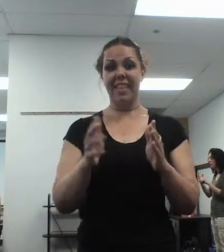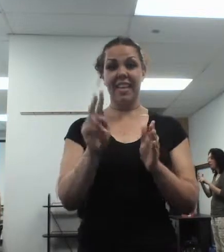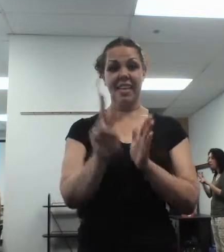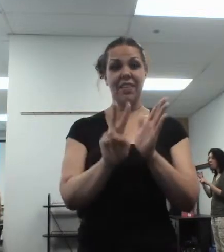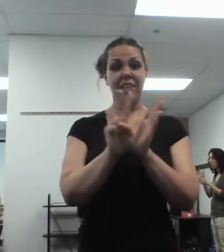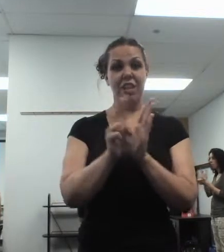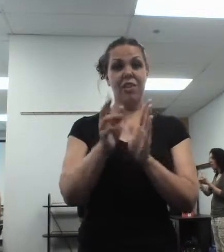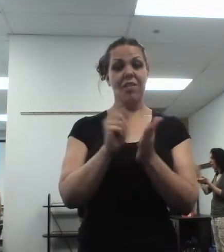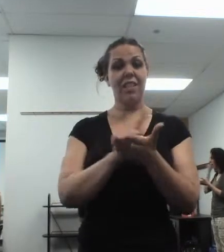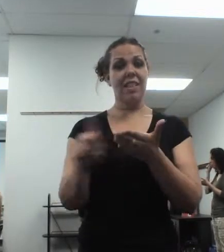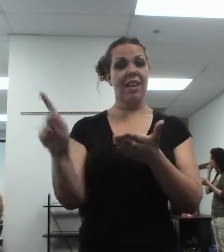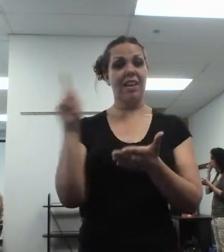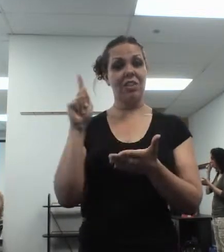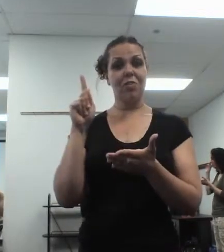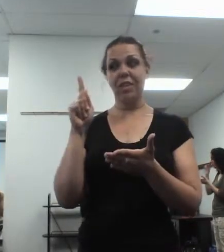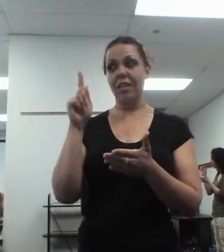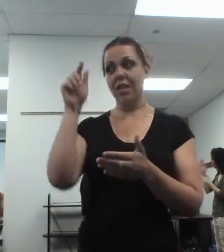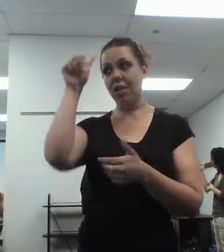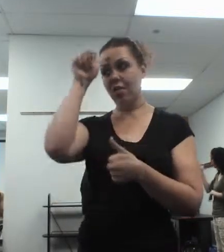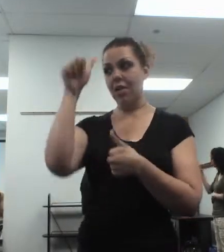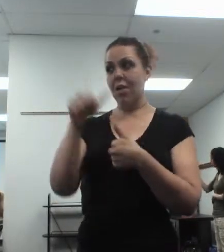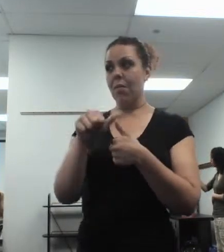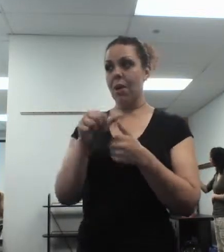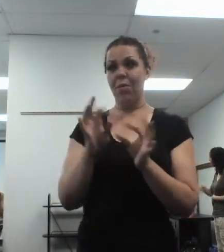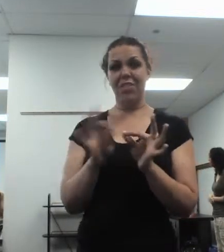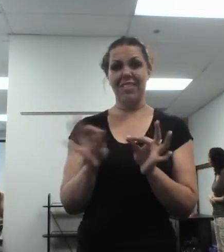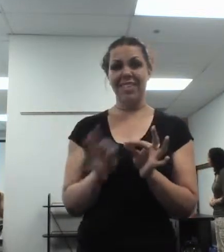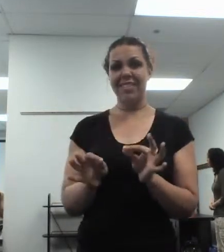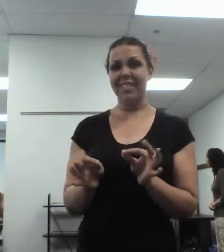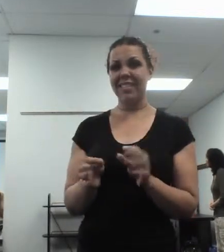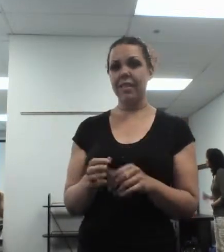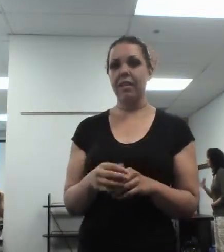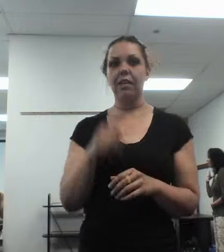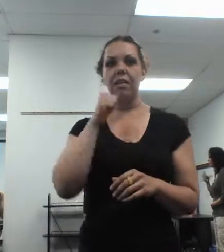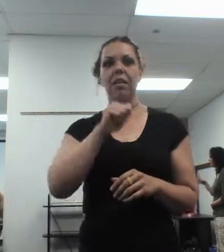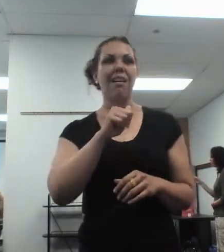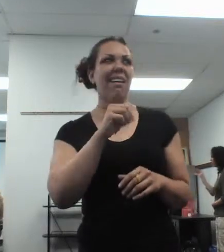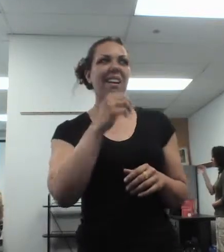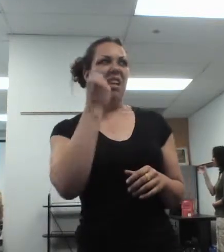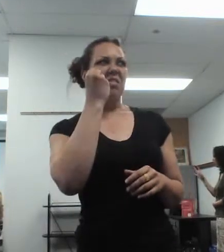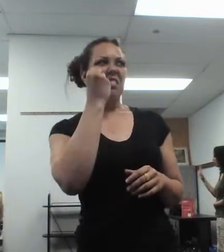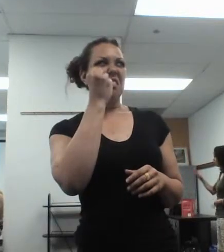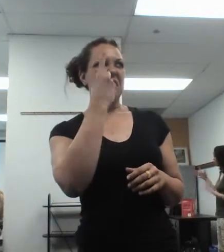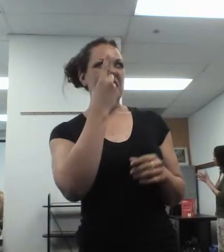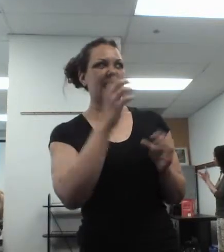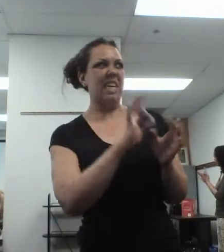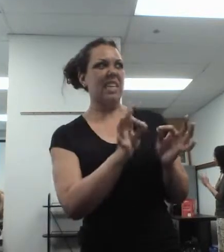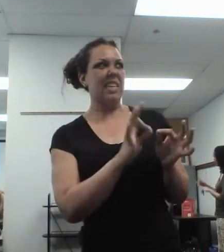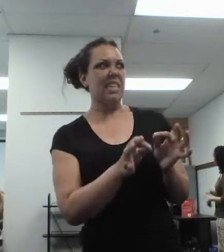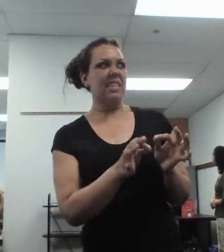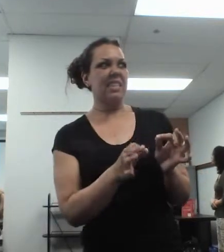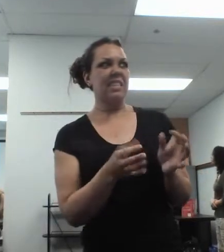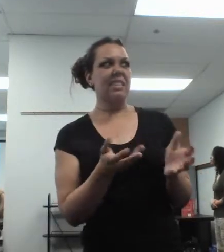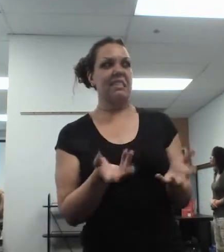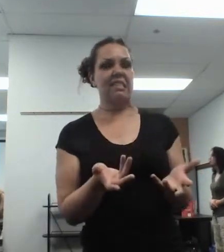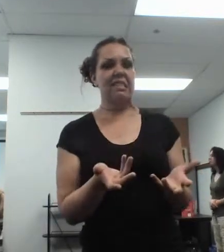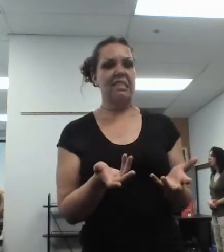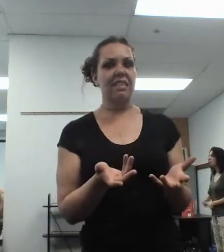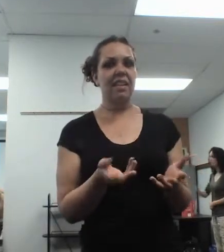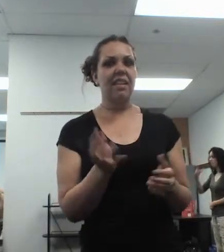Or just make it up something that sounds Understand you. They have like how in the cities where like in the cities the buildings were right, the buildings